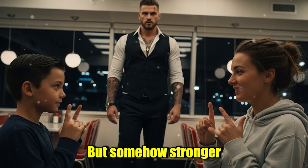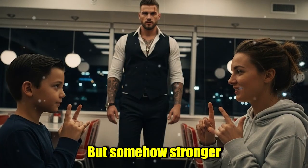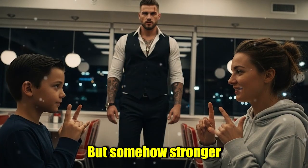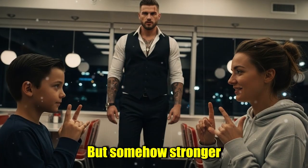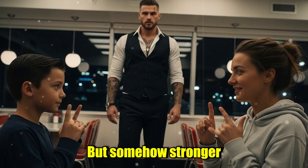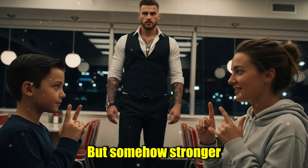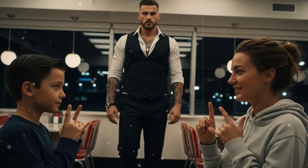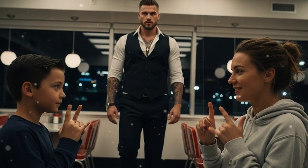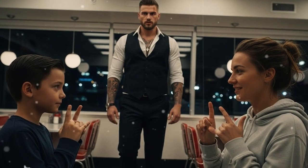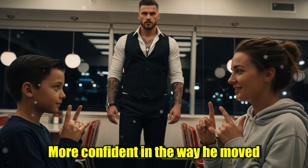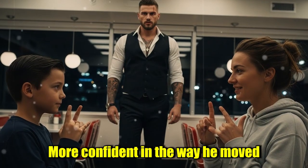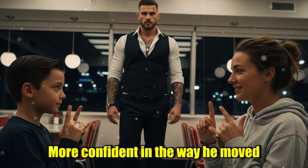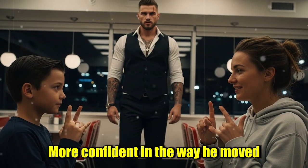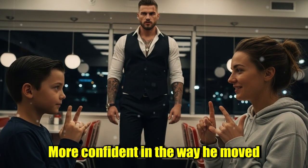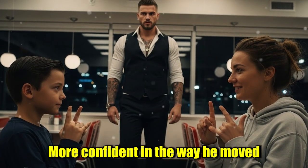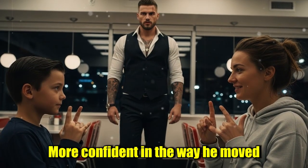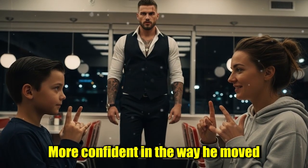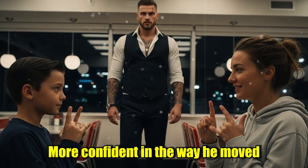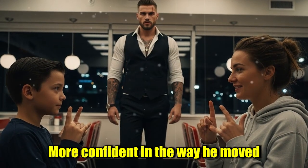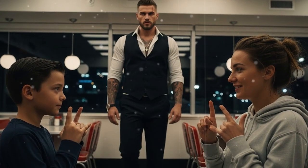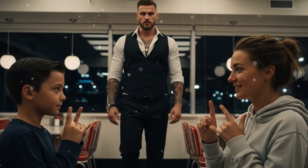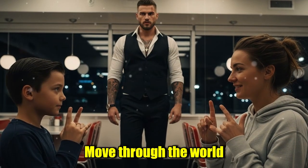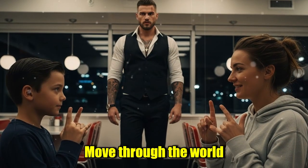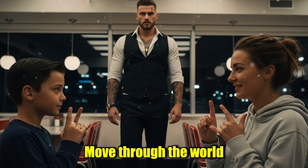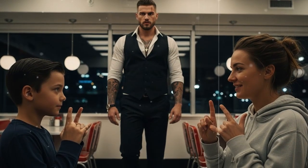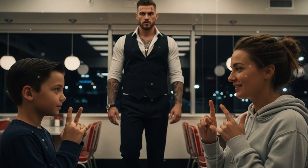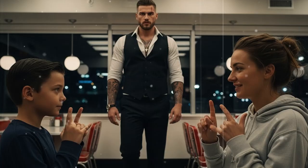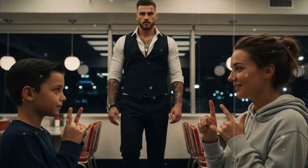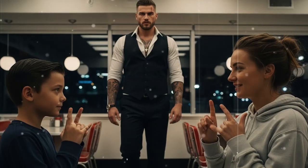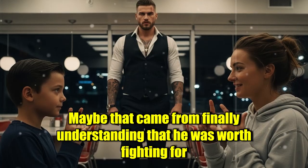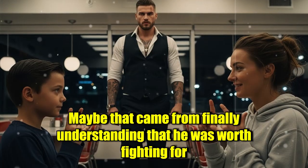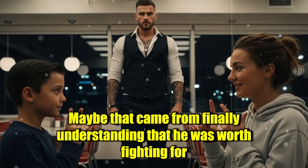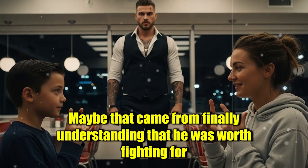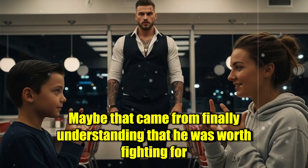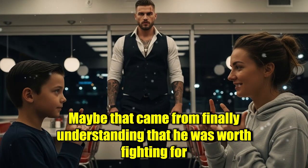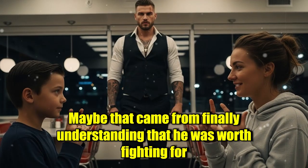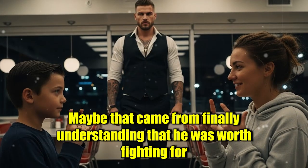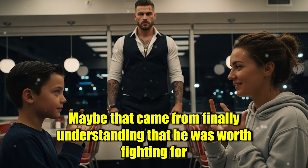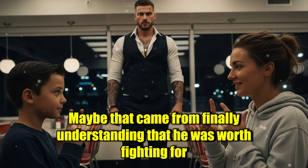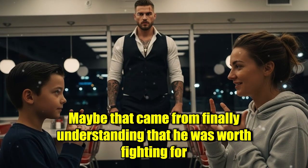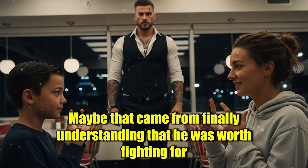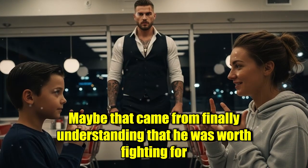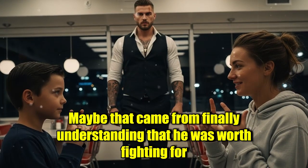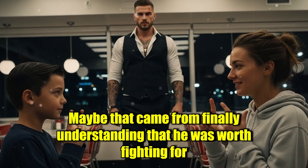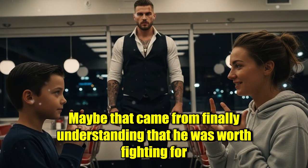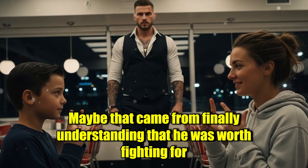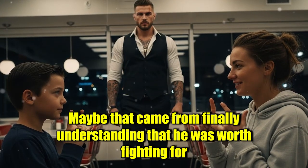somehow stronger, more confident in the way he moved through the world. Maybe that came from finally understanding that he was worth